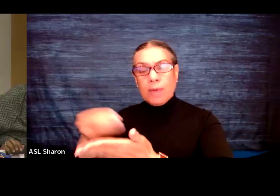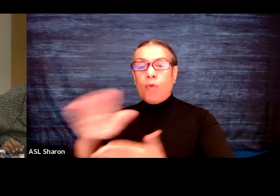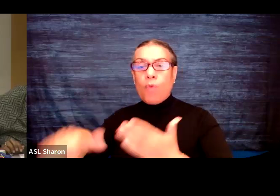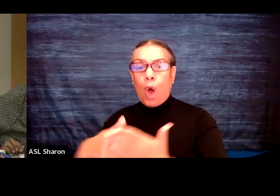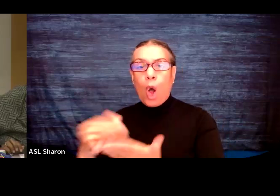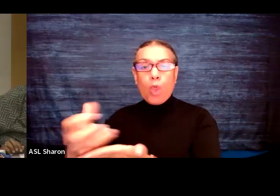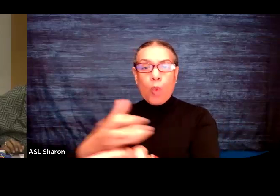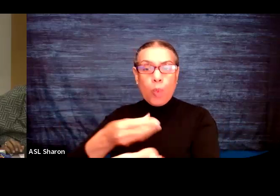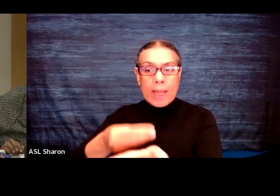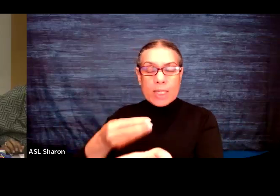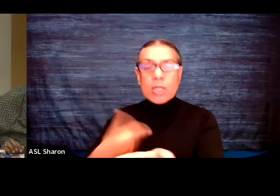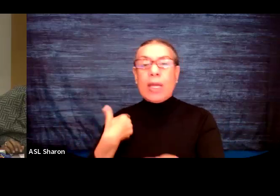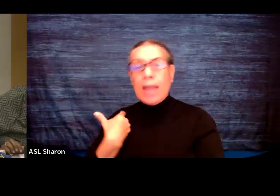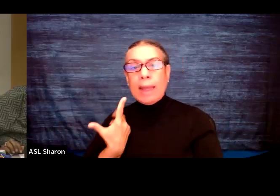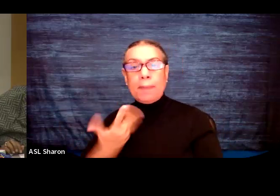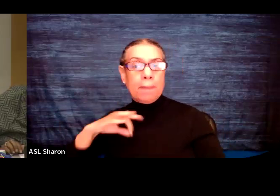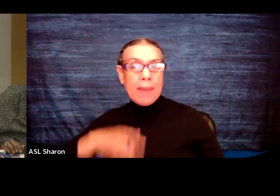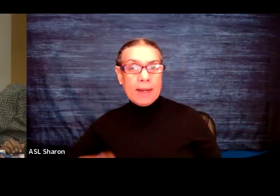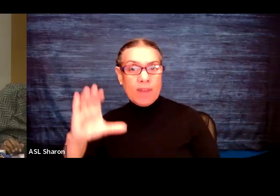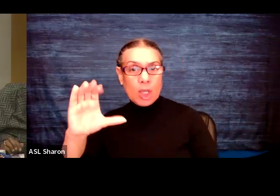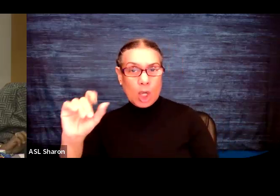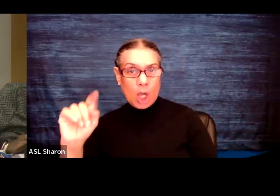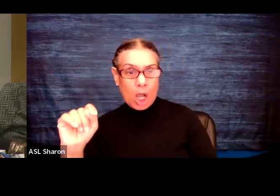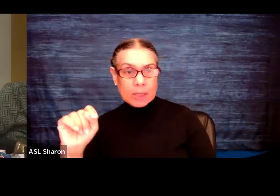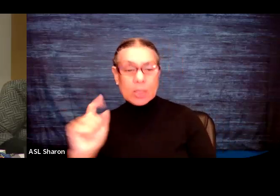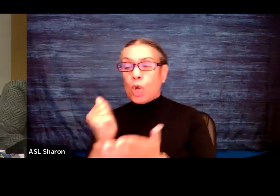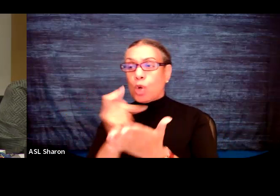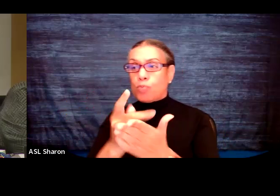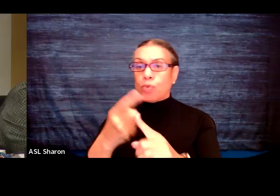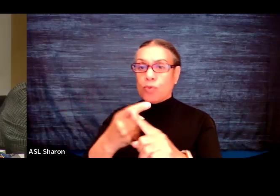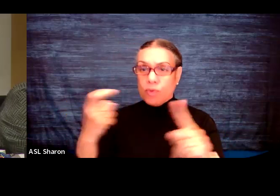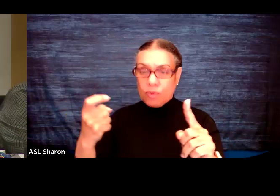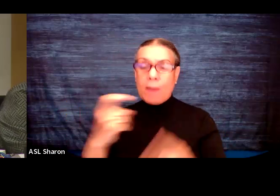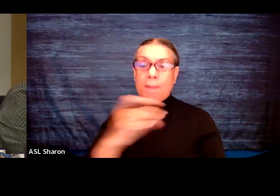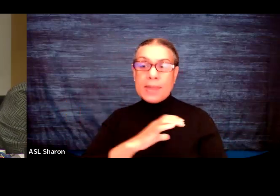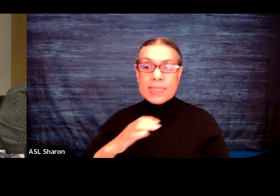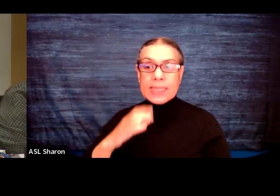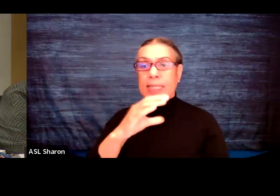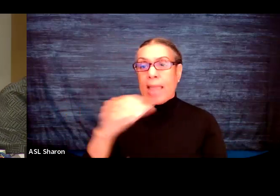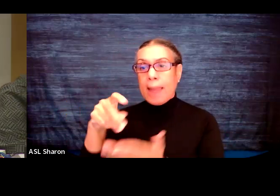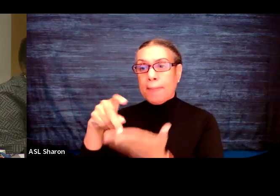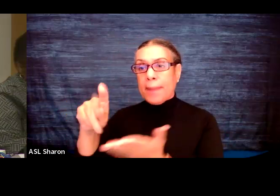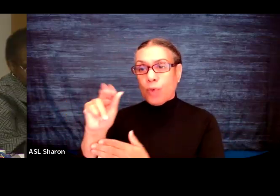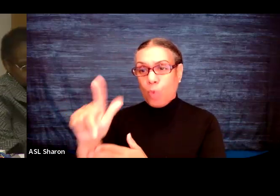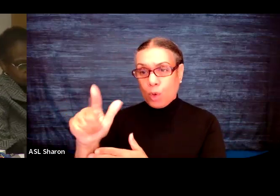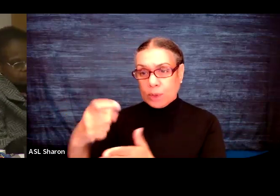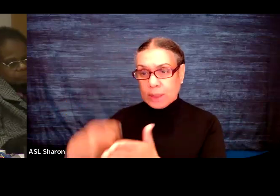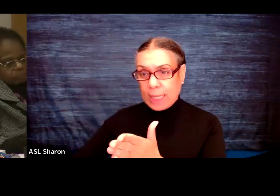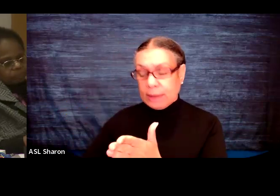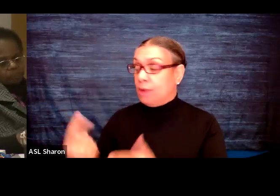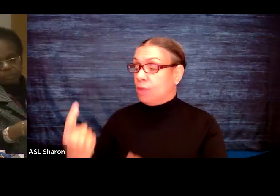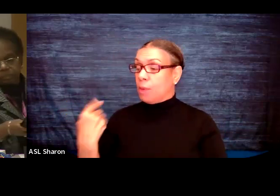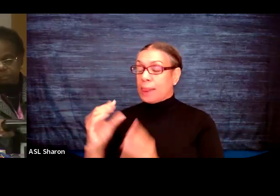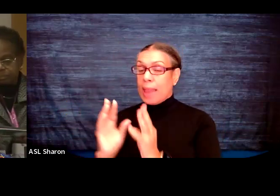wages and fringe benefit costs as approved by the city and payroll taxes. As we explained at the last meeting on